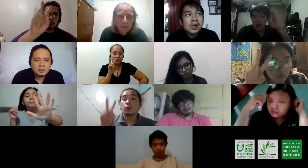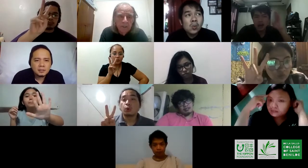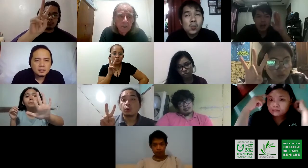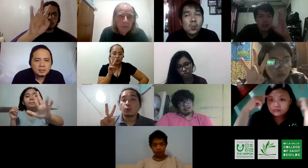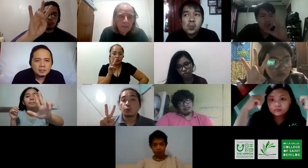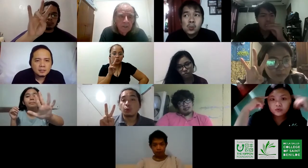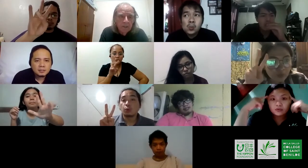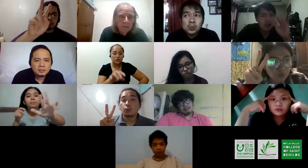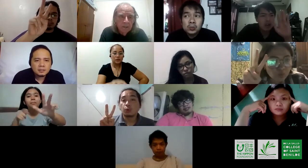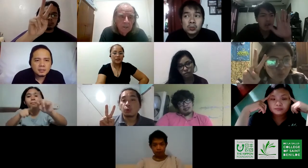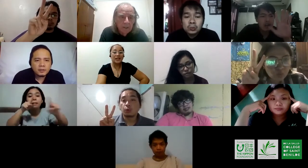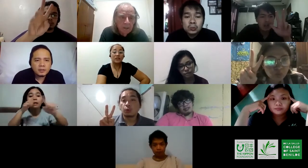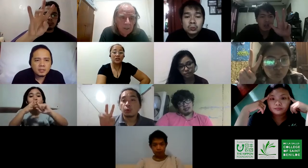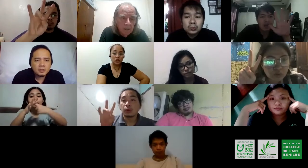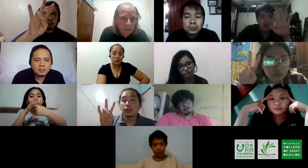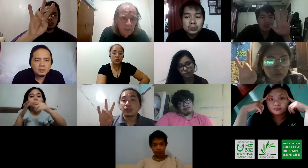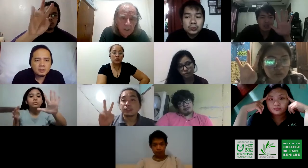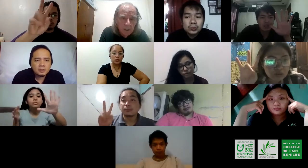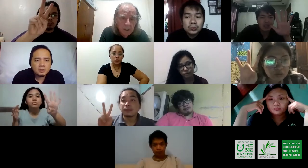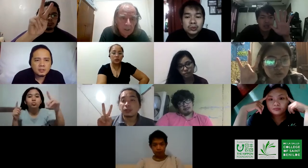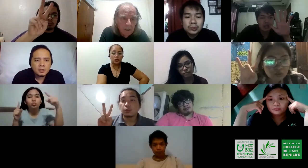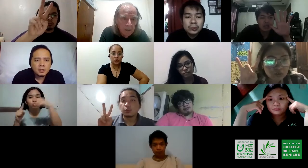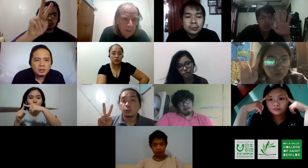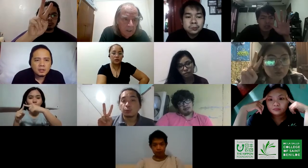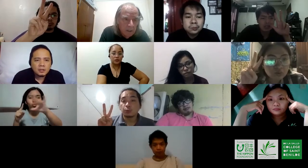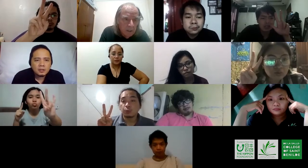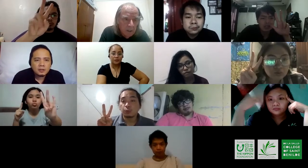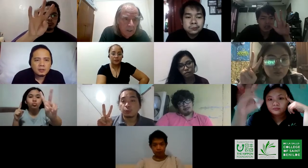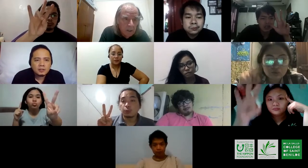70. 70.